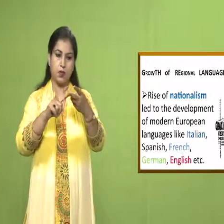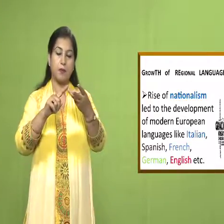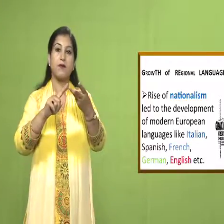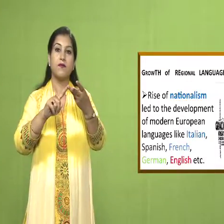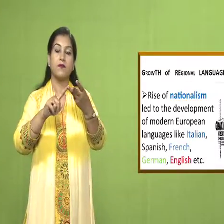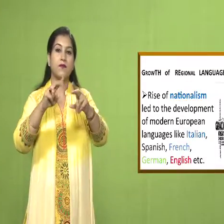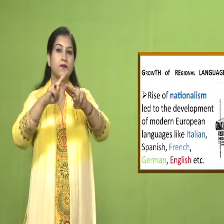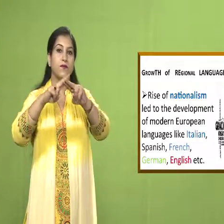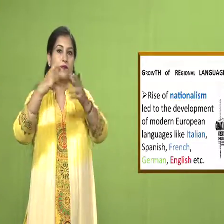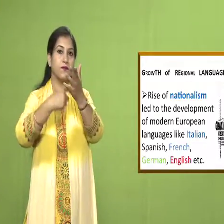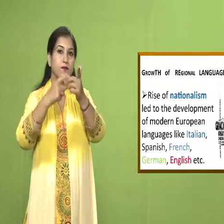French,